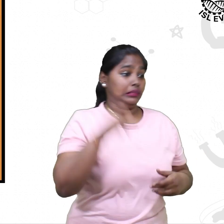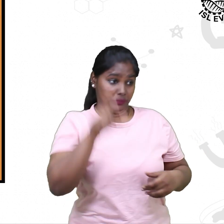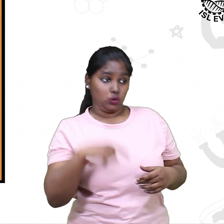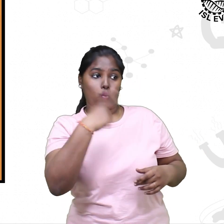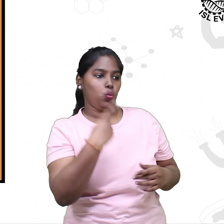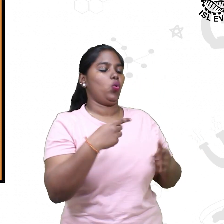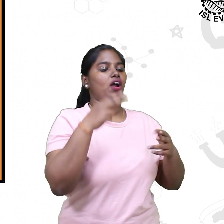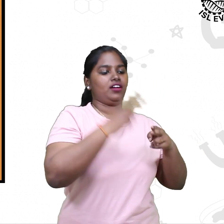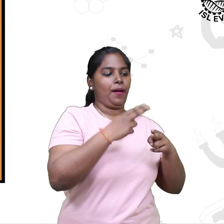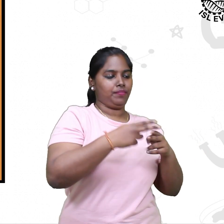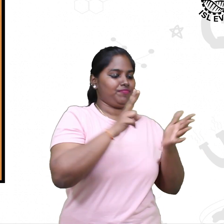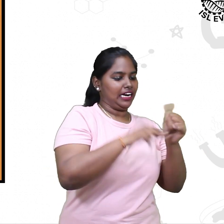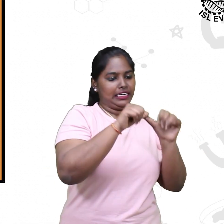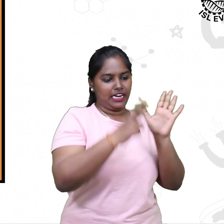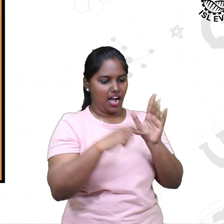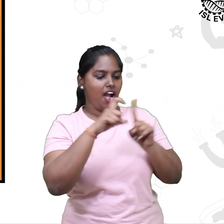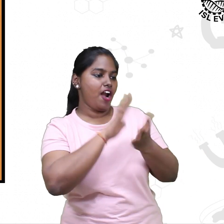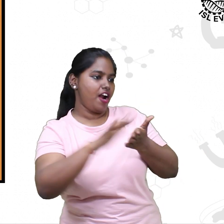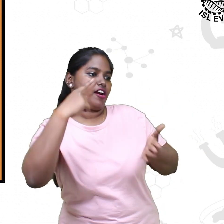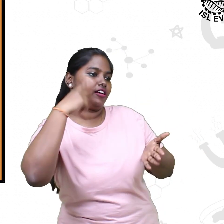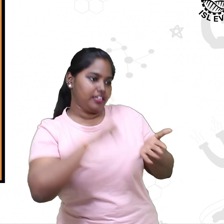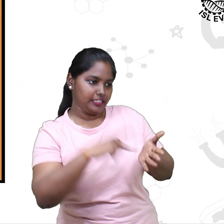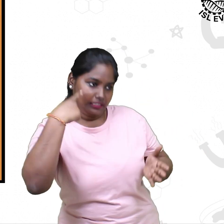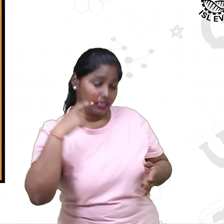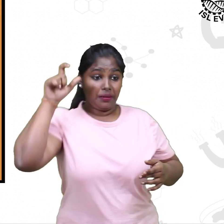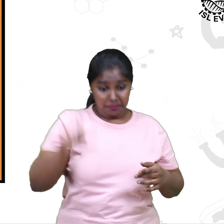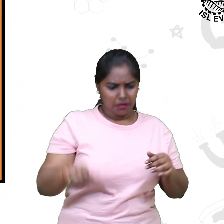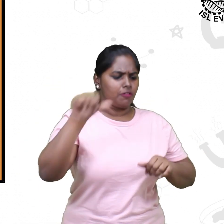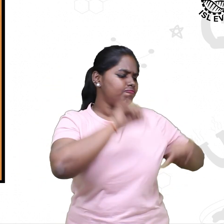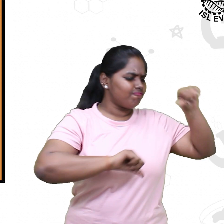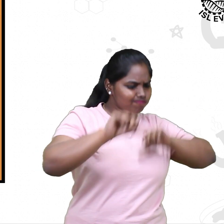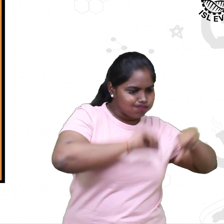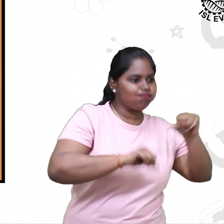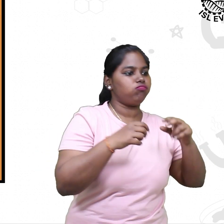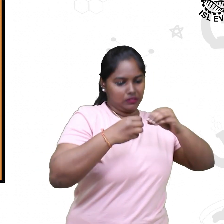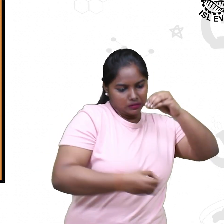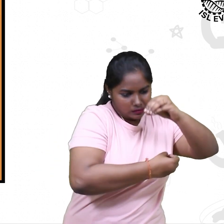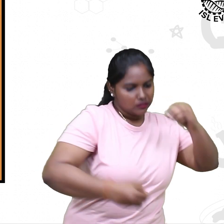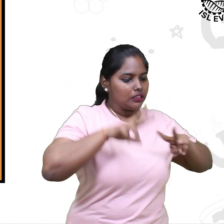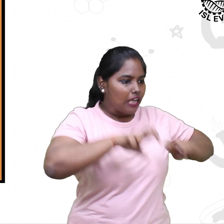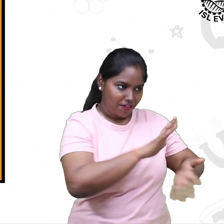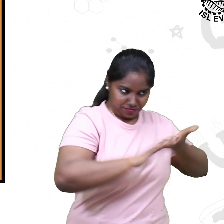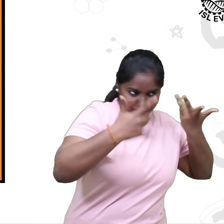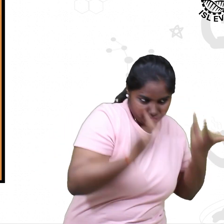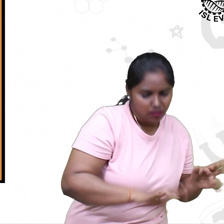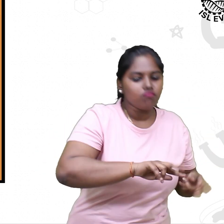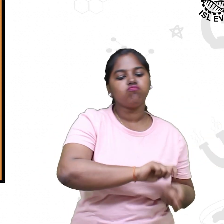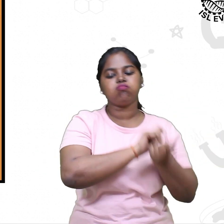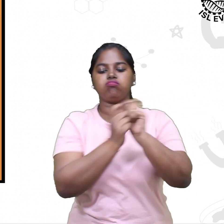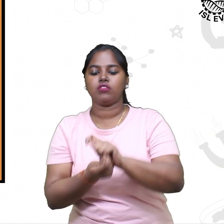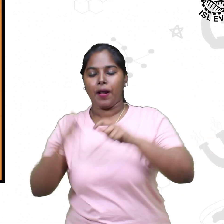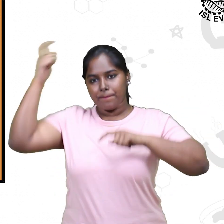have Dr. Nandini Chatterjee Singh, who is a physicist turned brain scientist from National Brain Research Center in India.